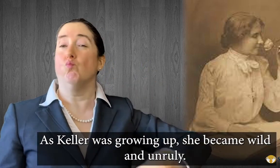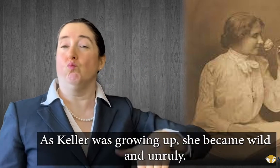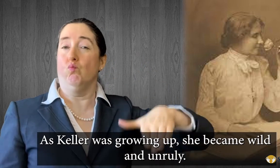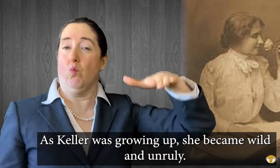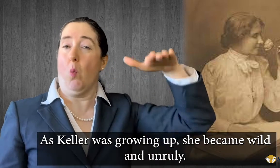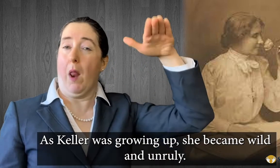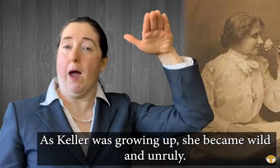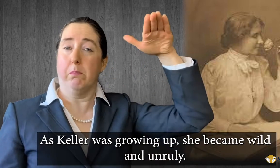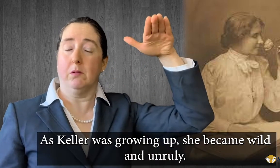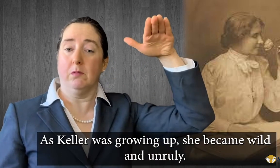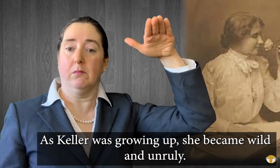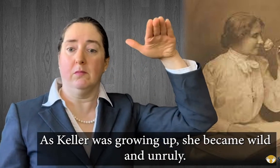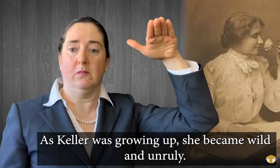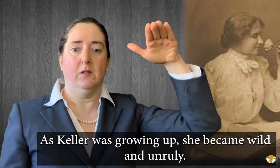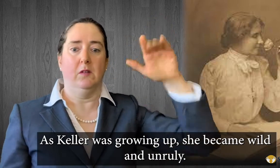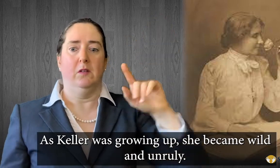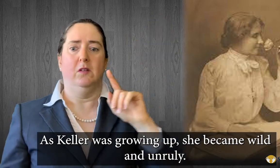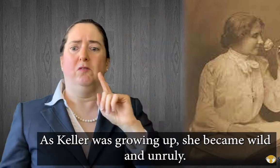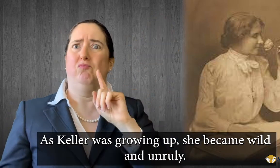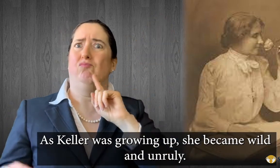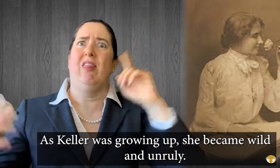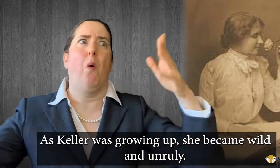As Keller was growing up, she became wild and unruly.